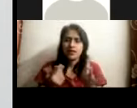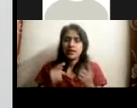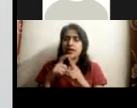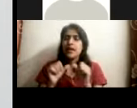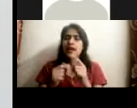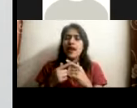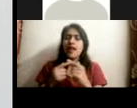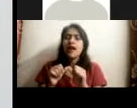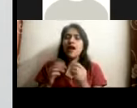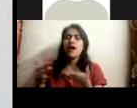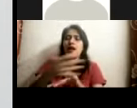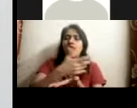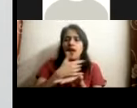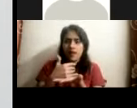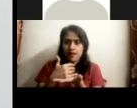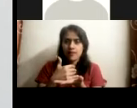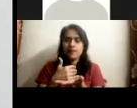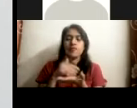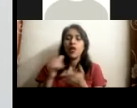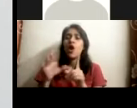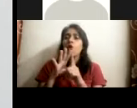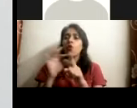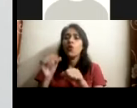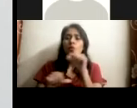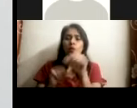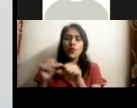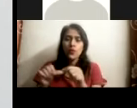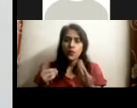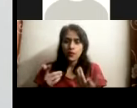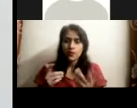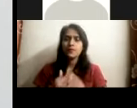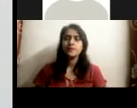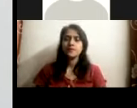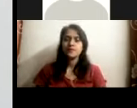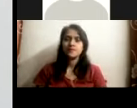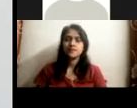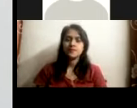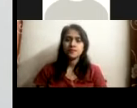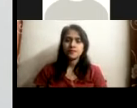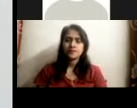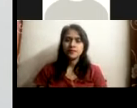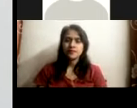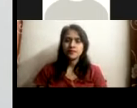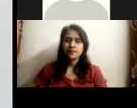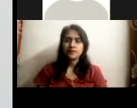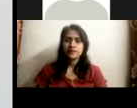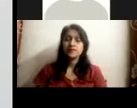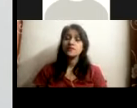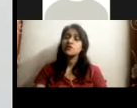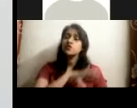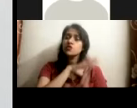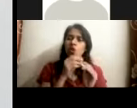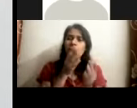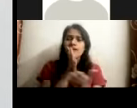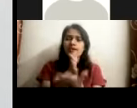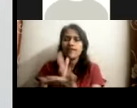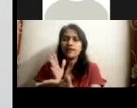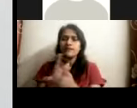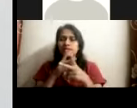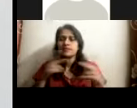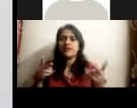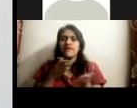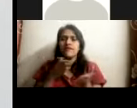will collect, how you will do that. So again, these are divided on different bases, which we'll